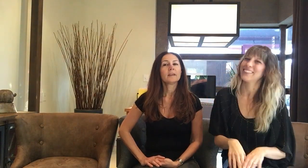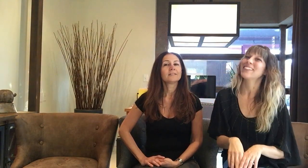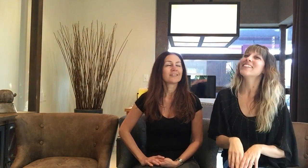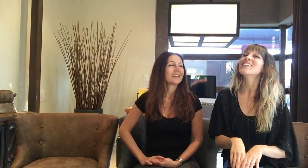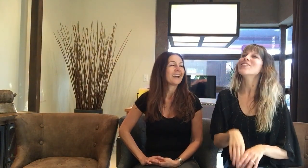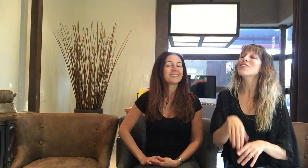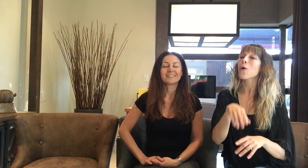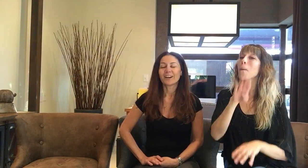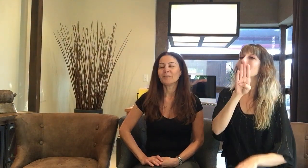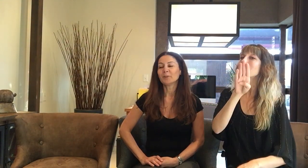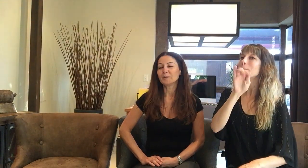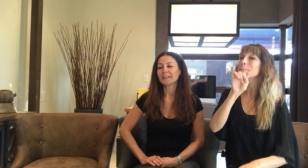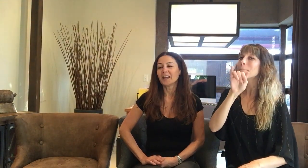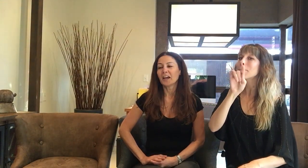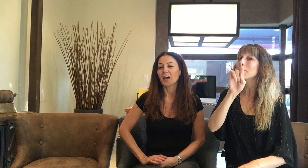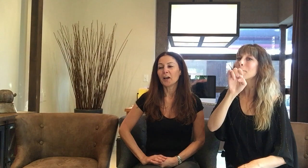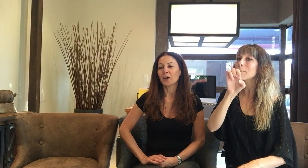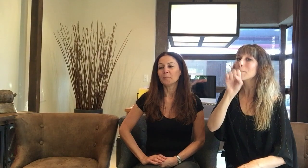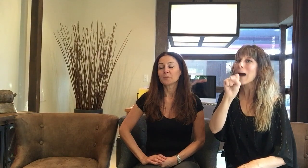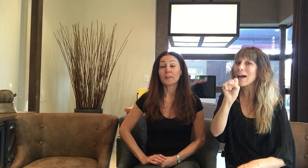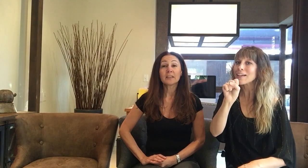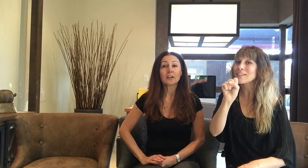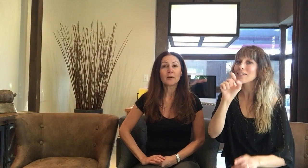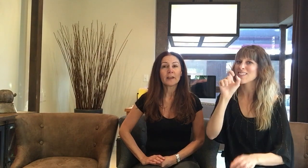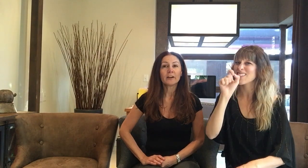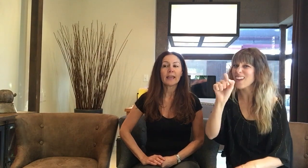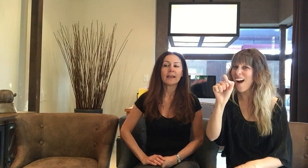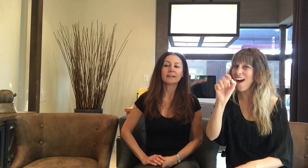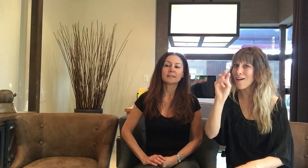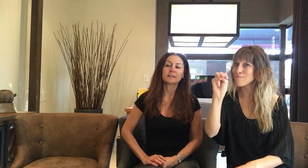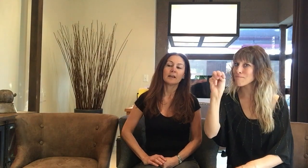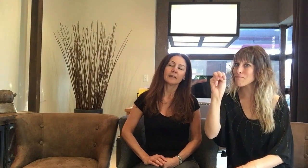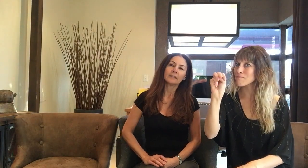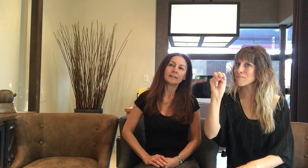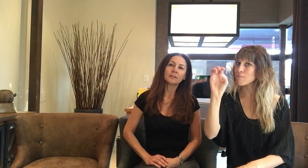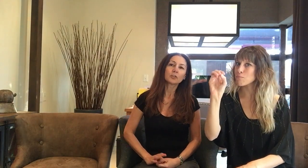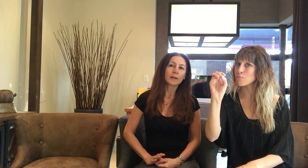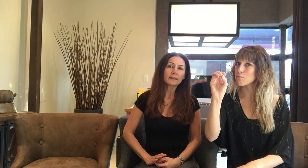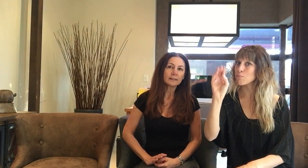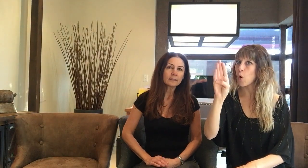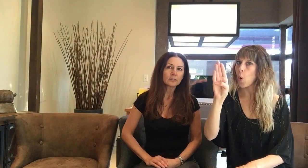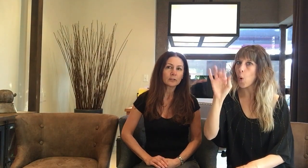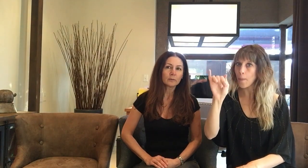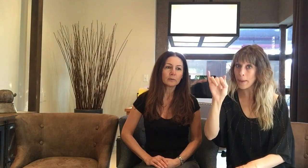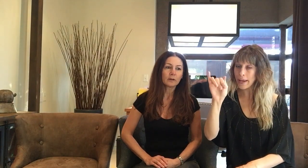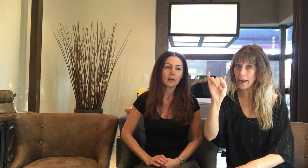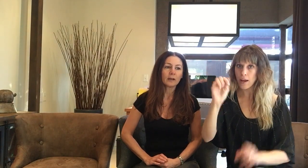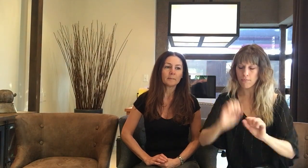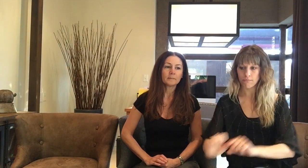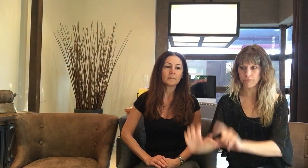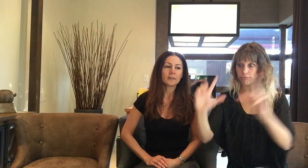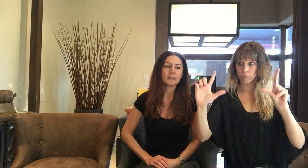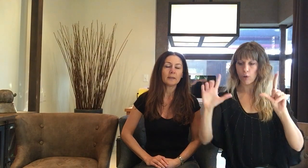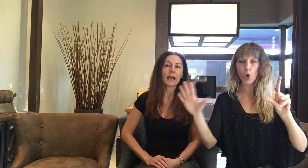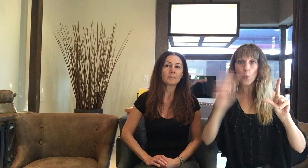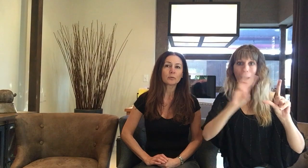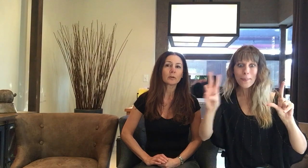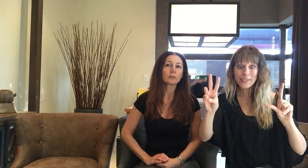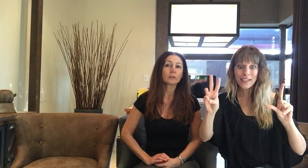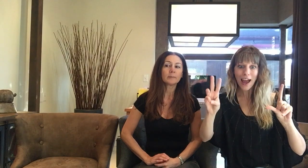It's a .mobi. So they can go there and get the direct link to the App Store and Google